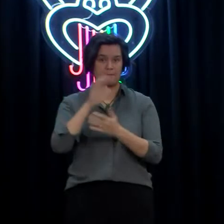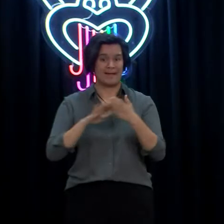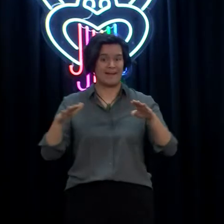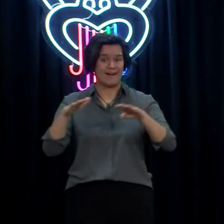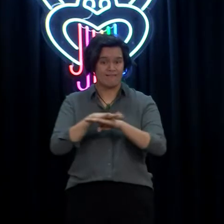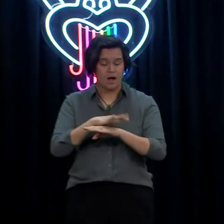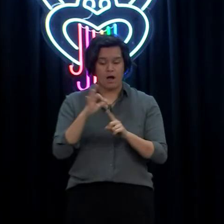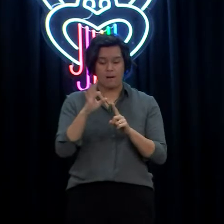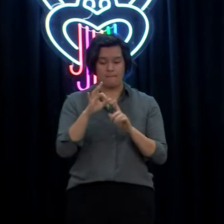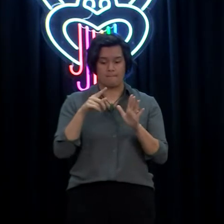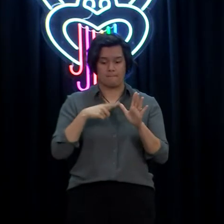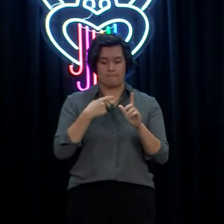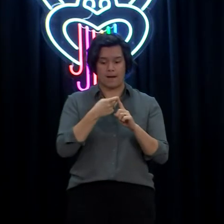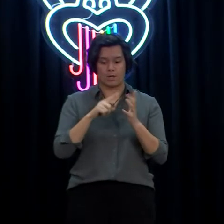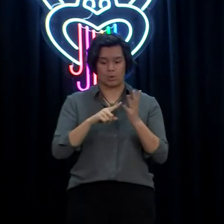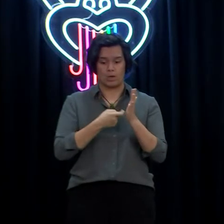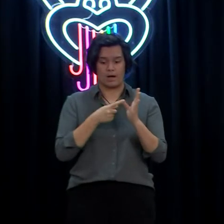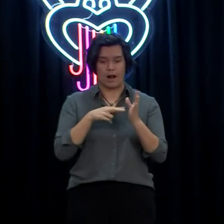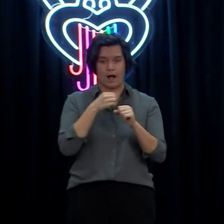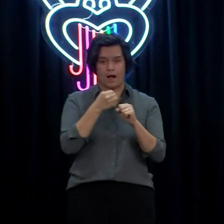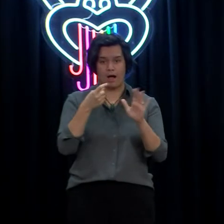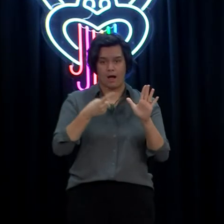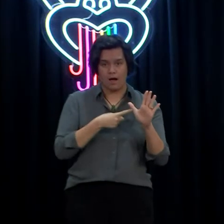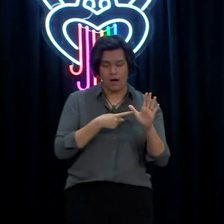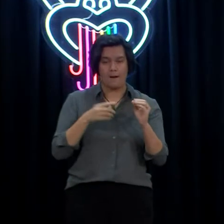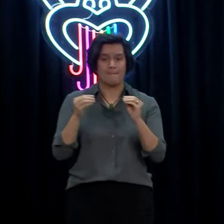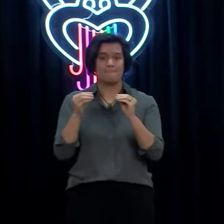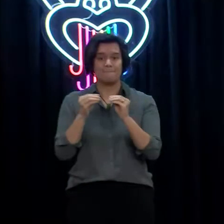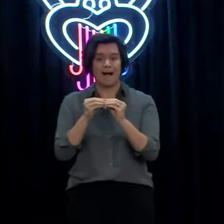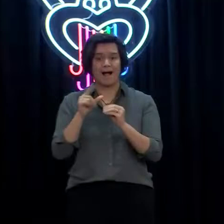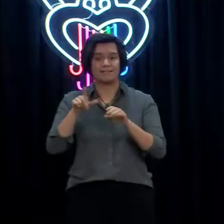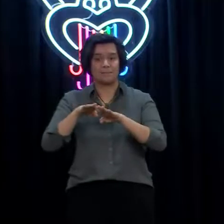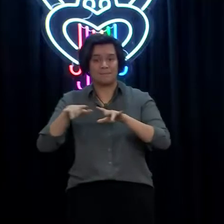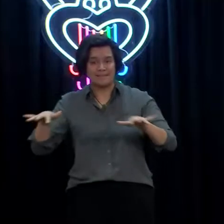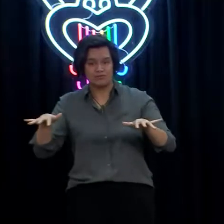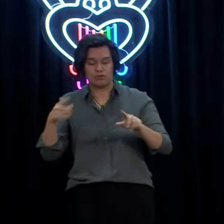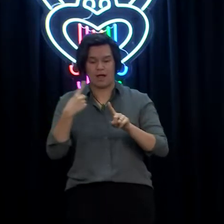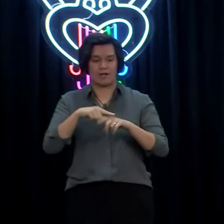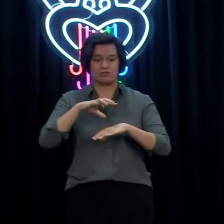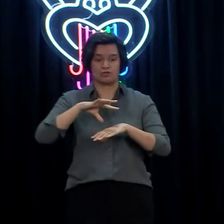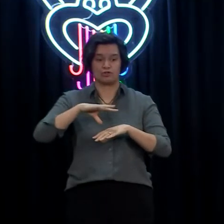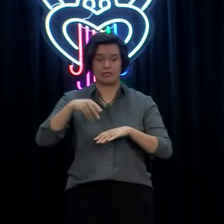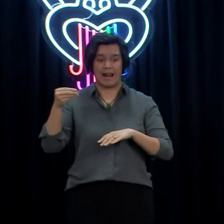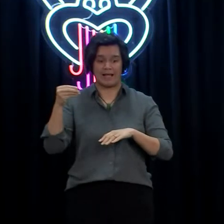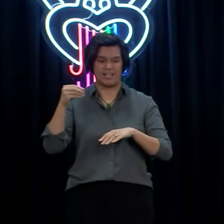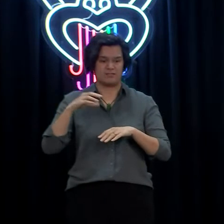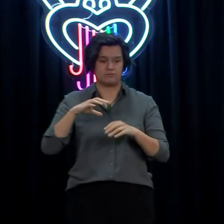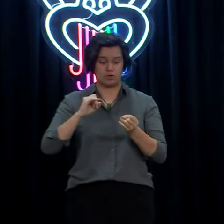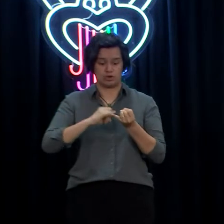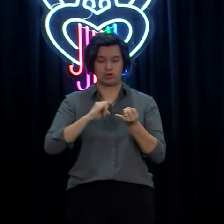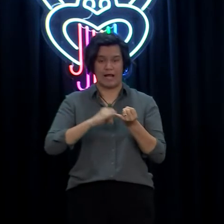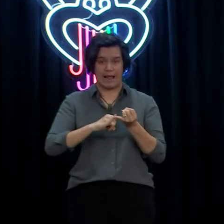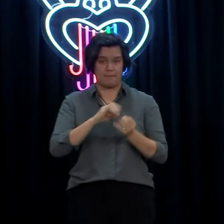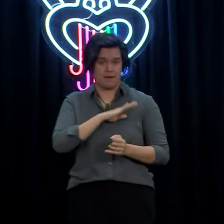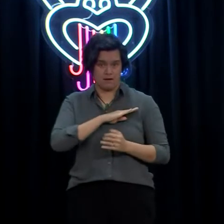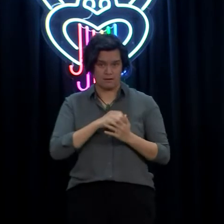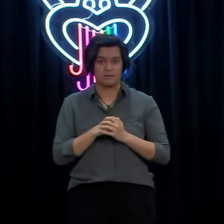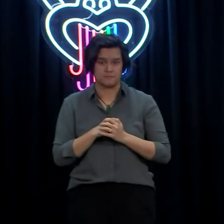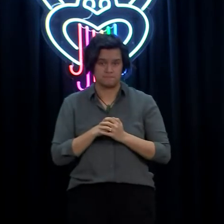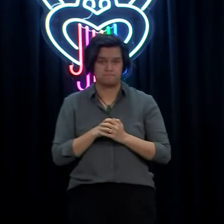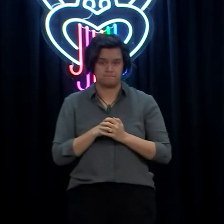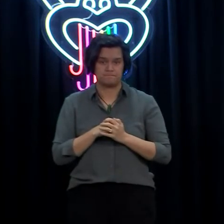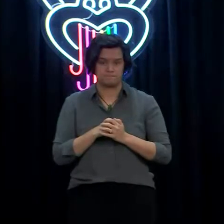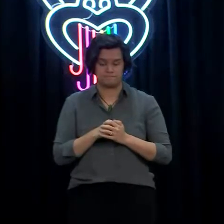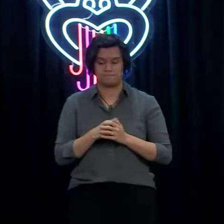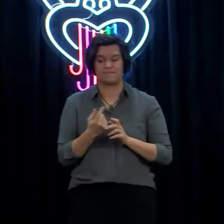of Pakuranga, Bucklands Beach and Shelley Park. A follow-up sample was taken on Wednesday, and we expect